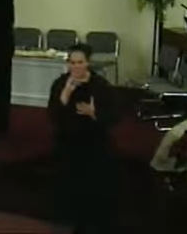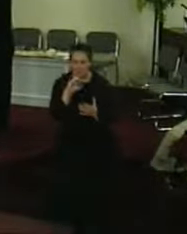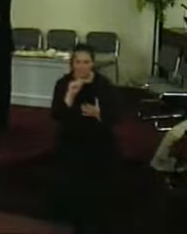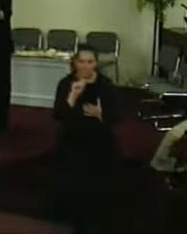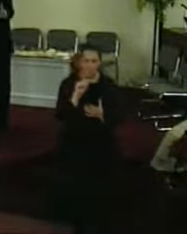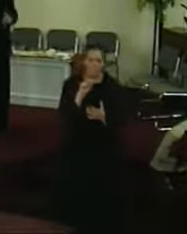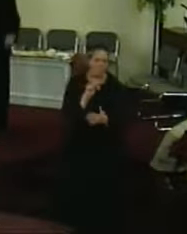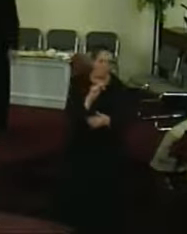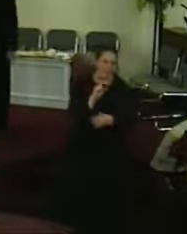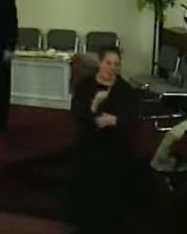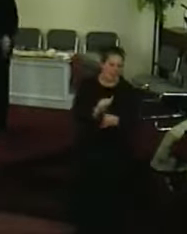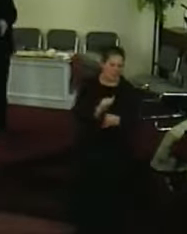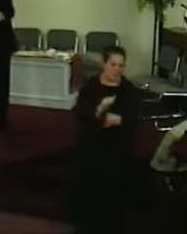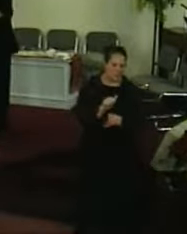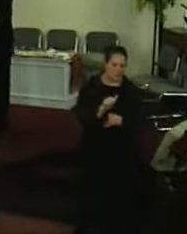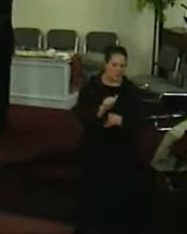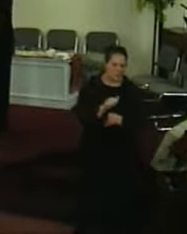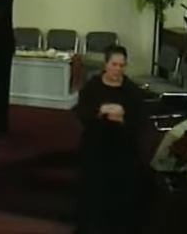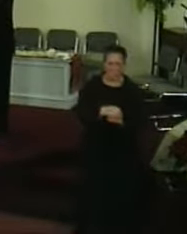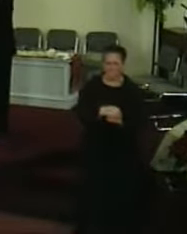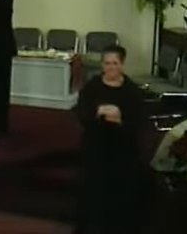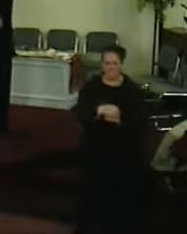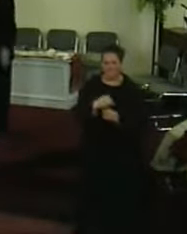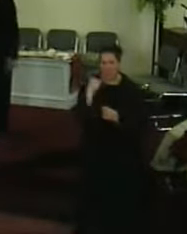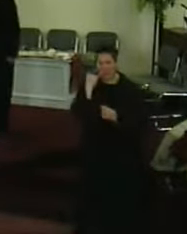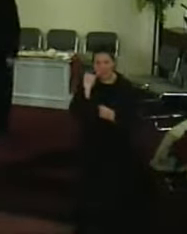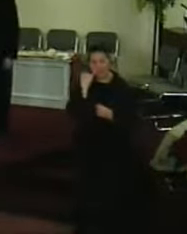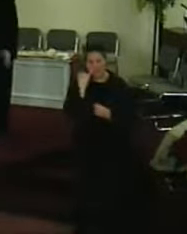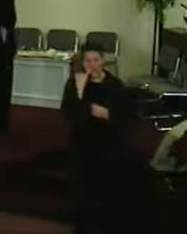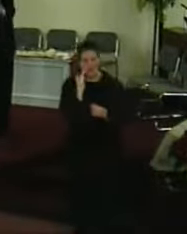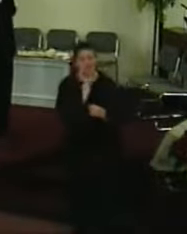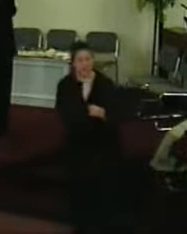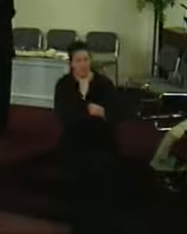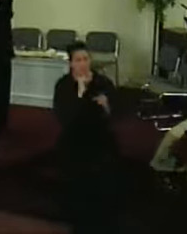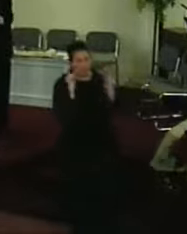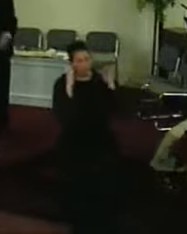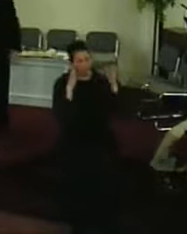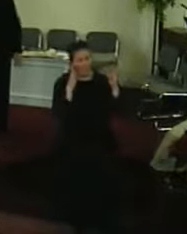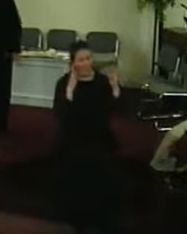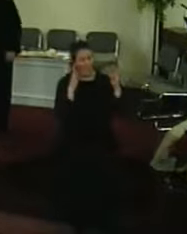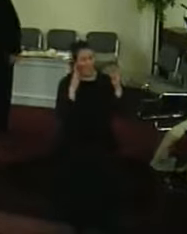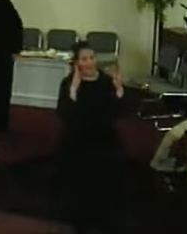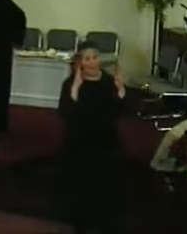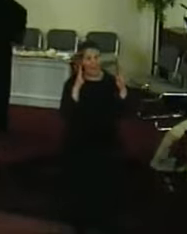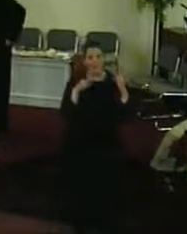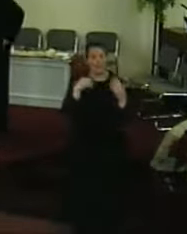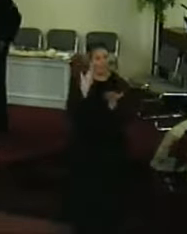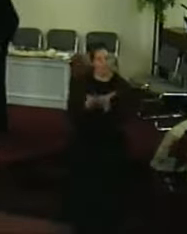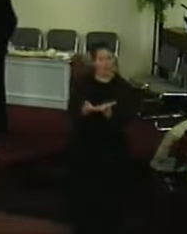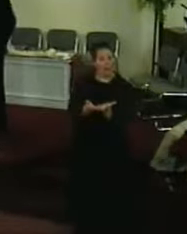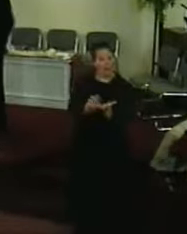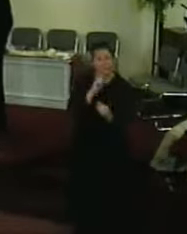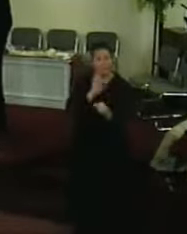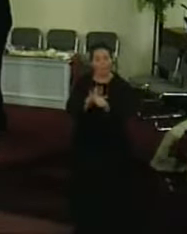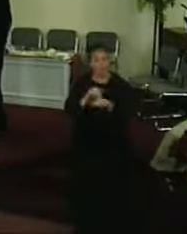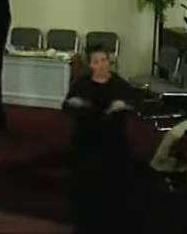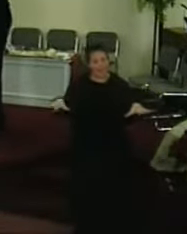Man, if they would have done their job right, within a week, they would have been in the promised land, and they would have been eating honey and milk.